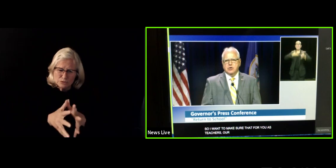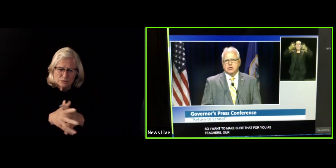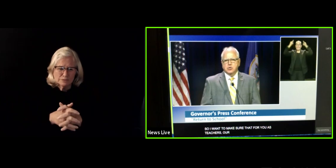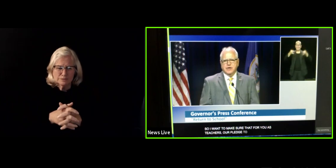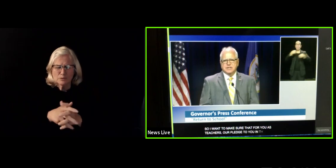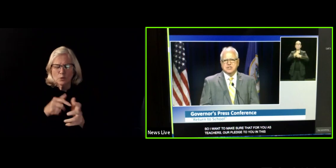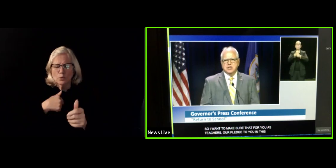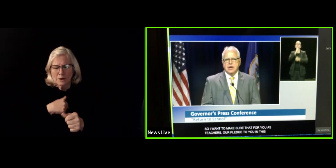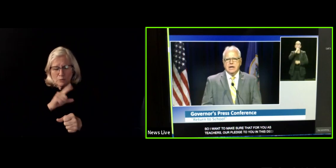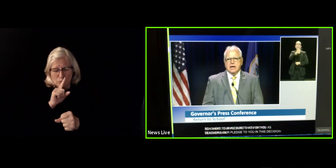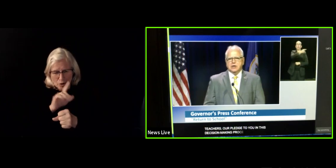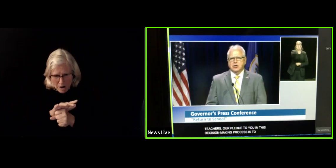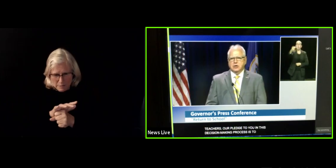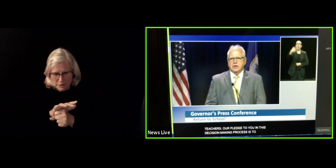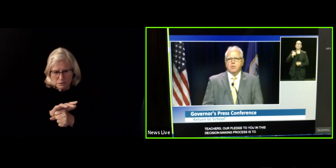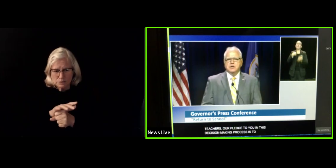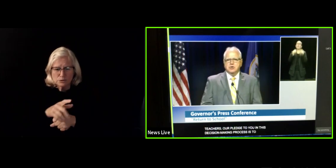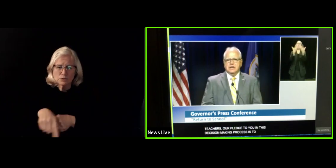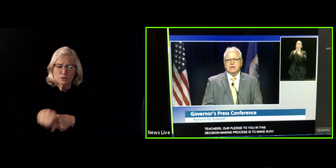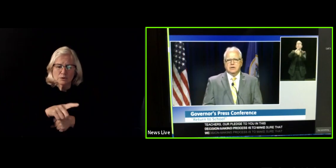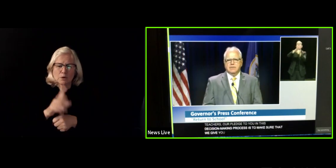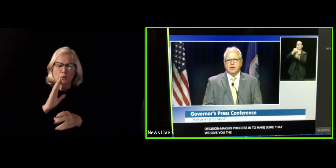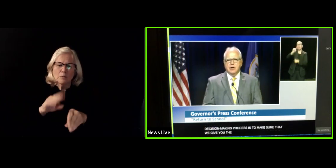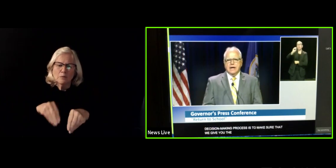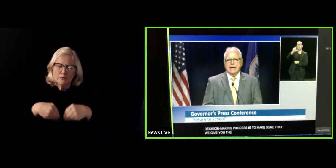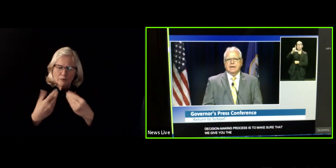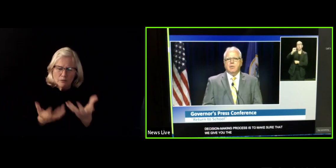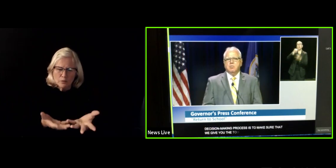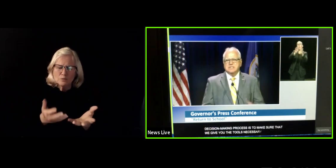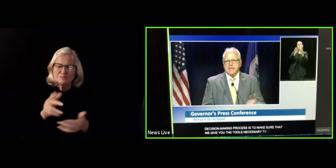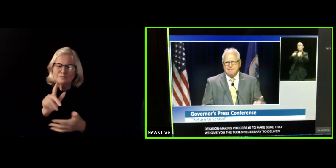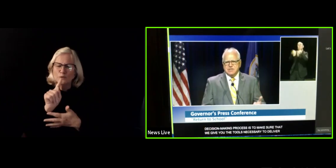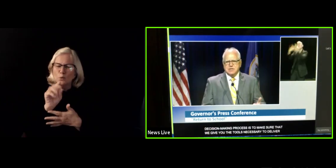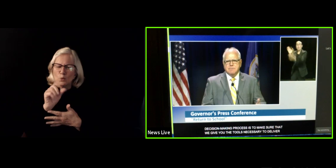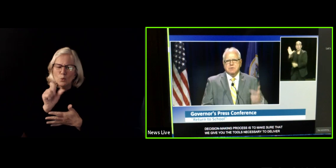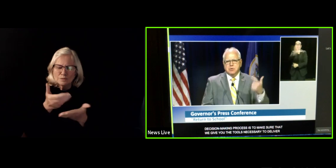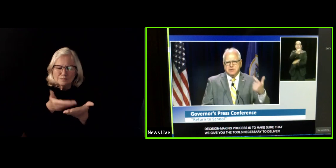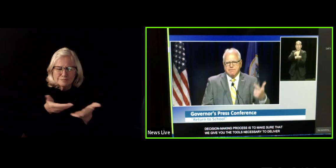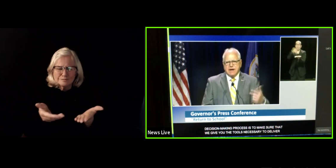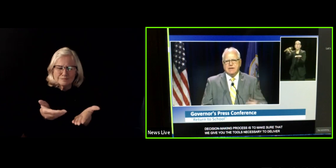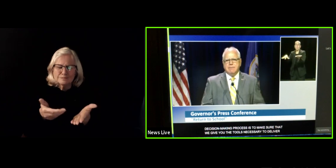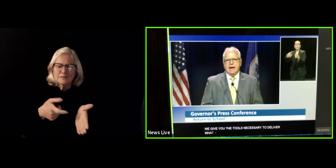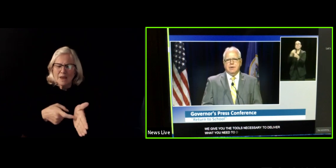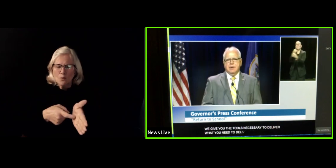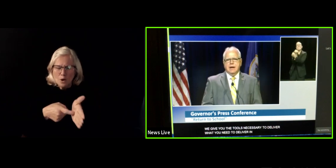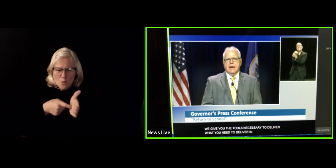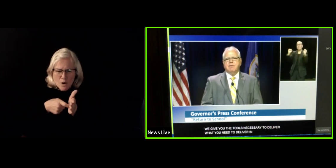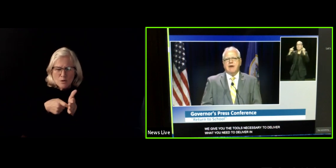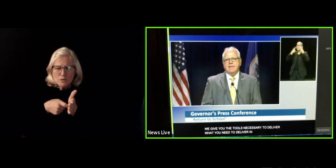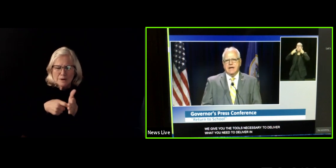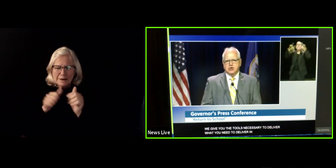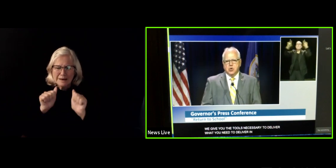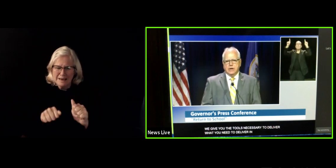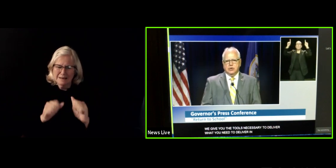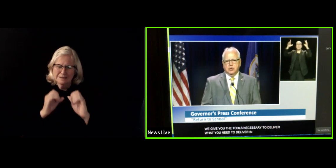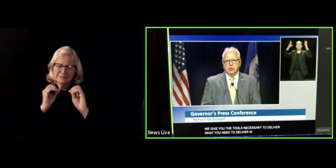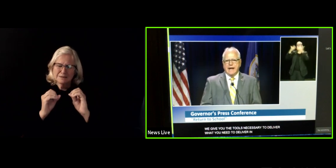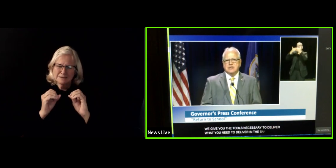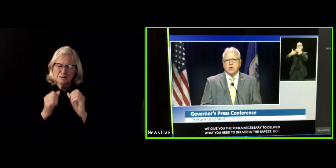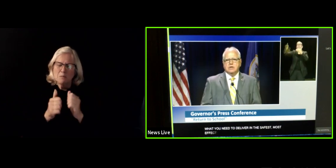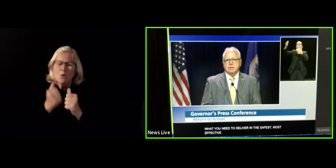you the tools necessary to deliver what you need to deliver in the safest, most effective manner and provide that joy to